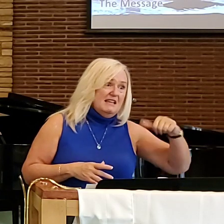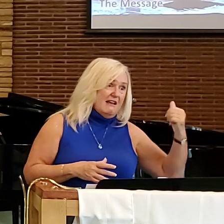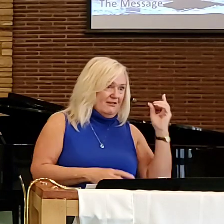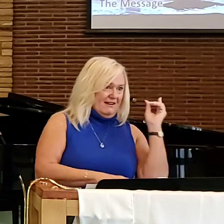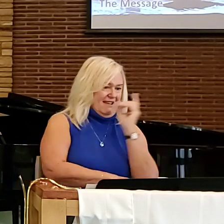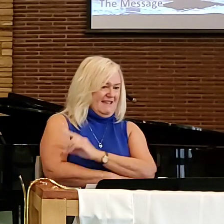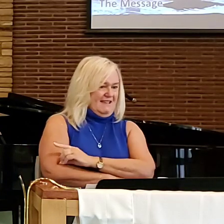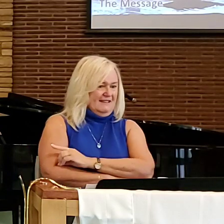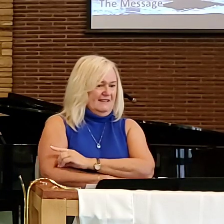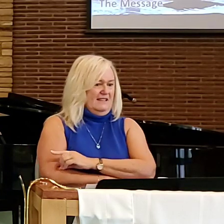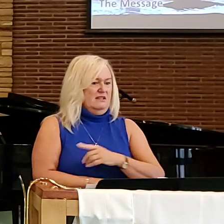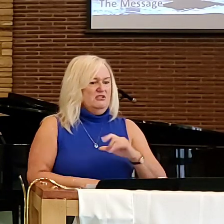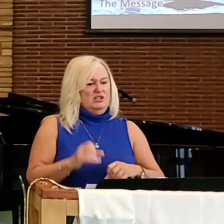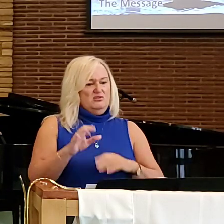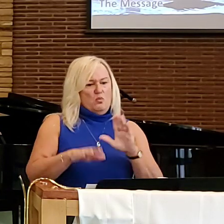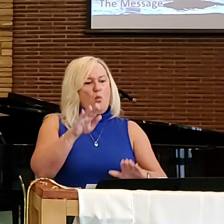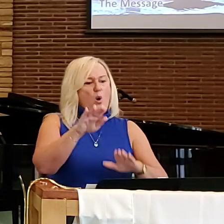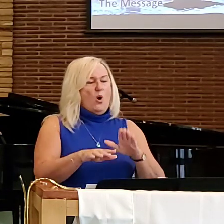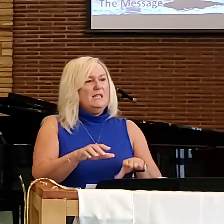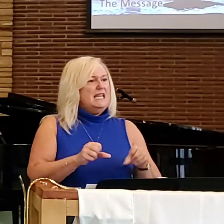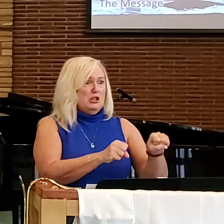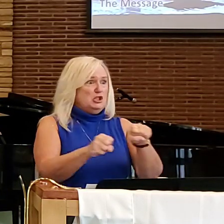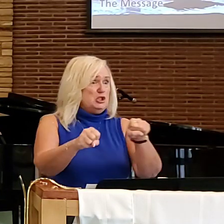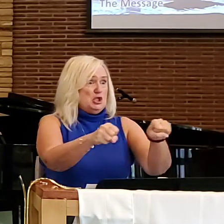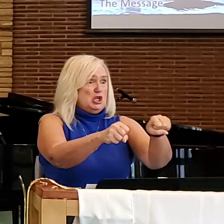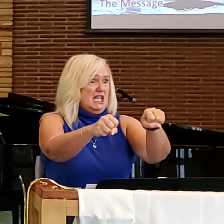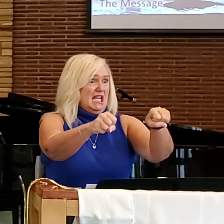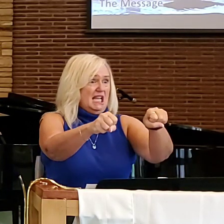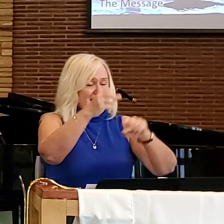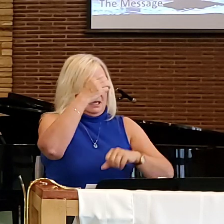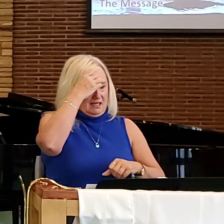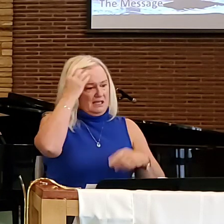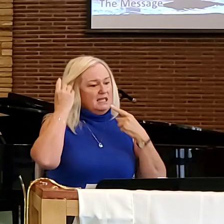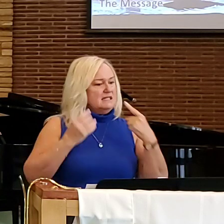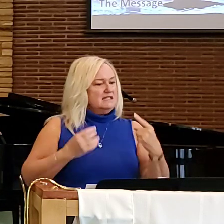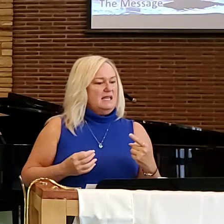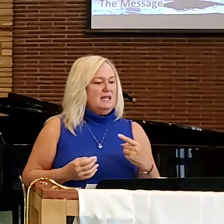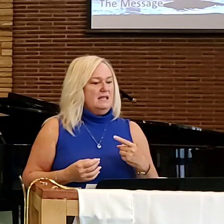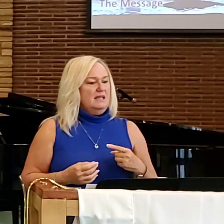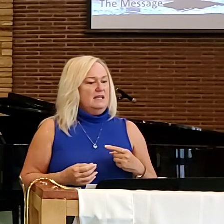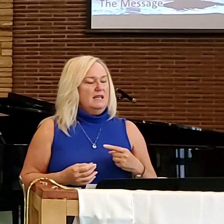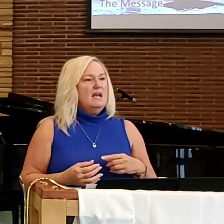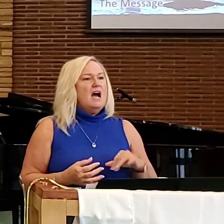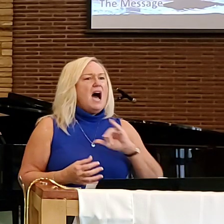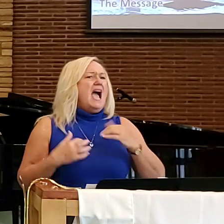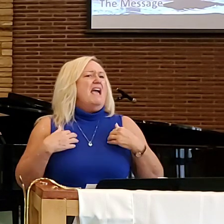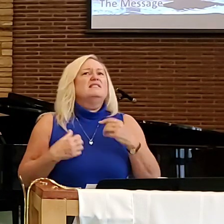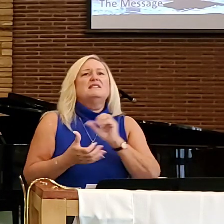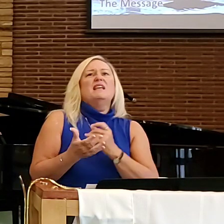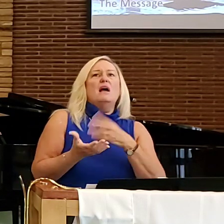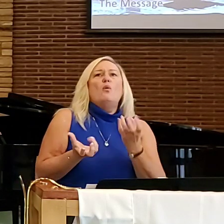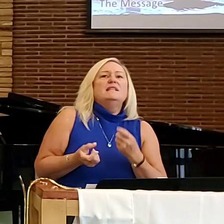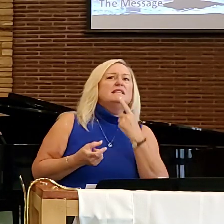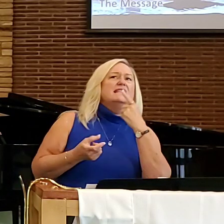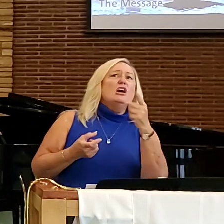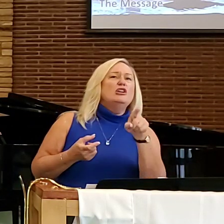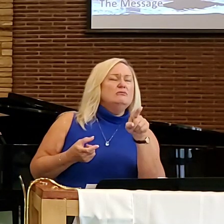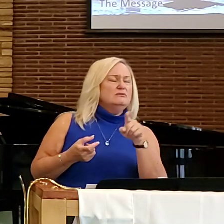day, just walking down the street. He said, I have something I want to tell